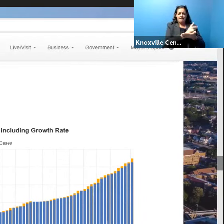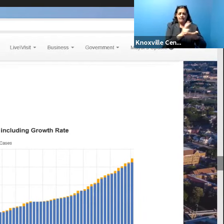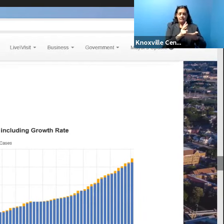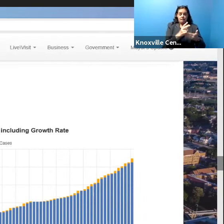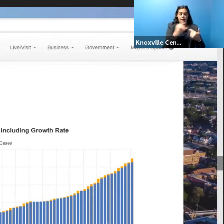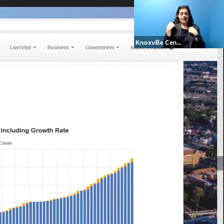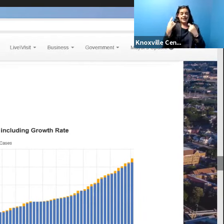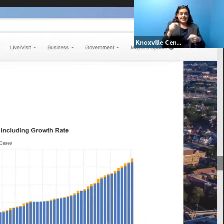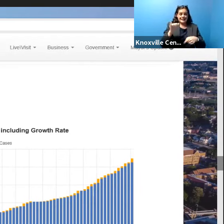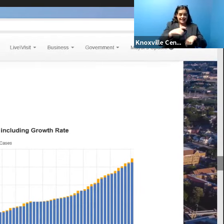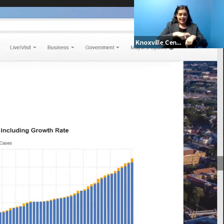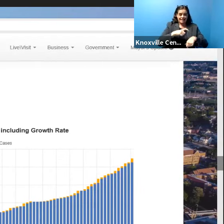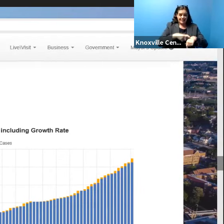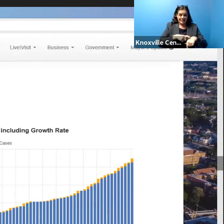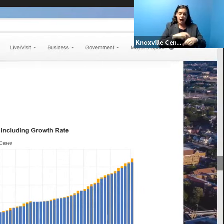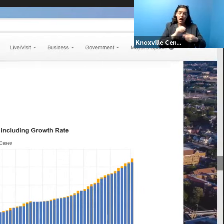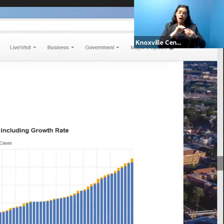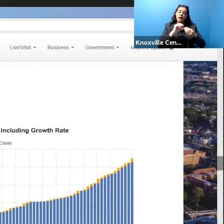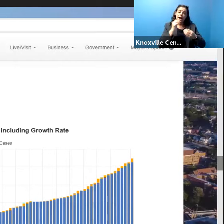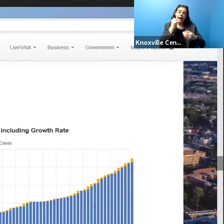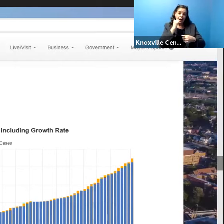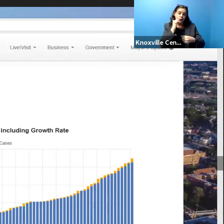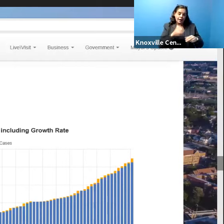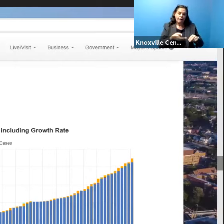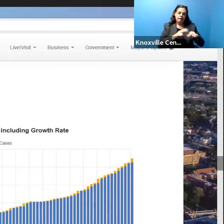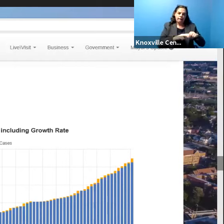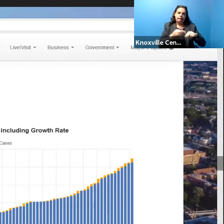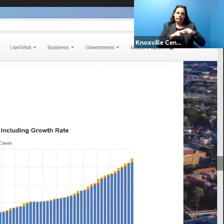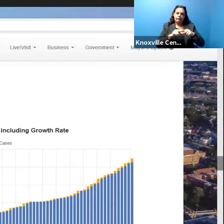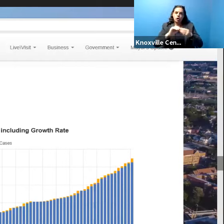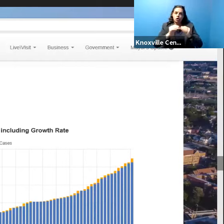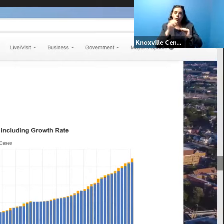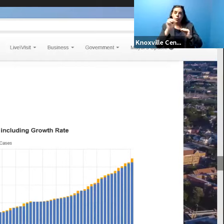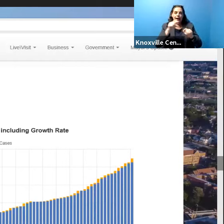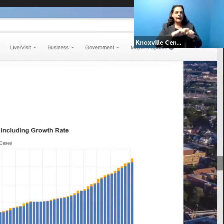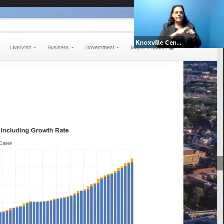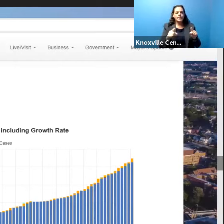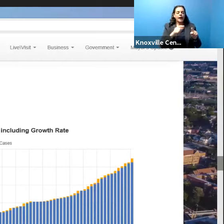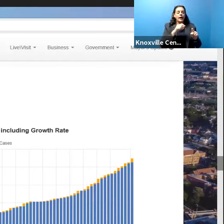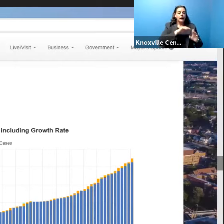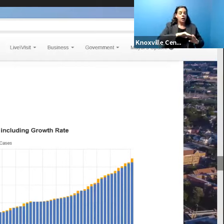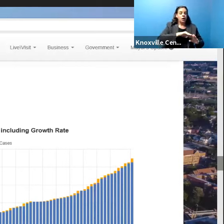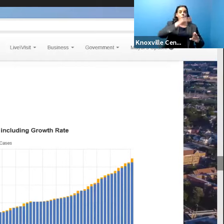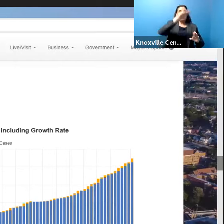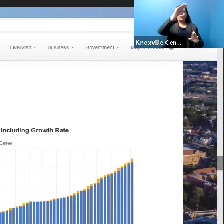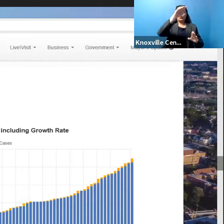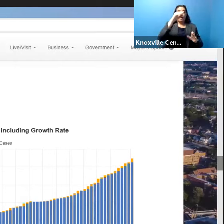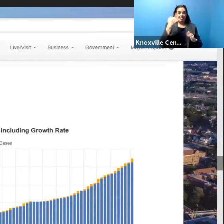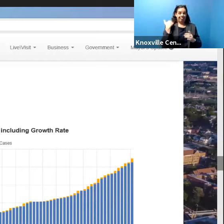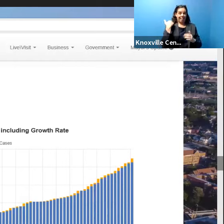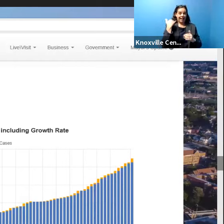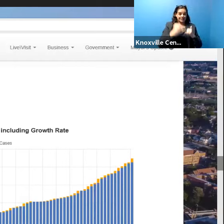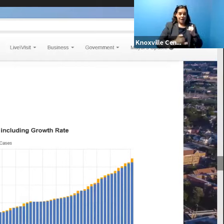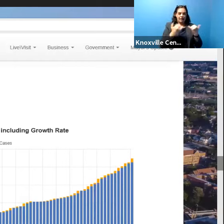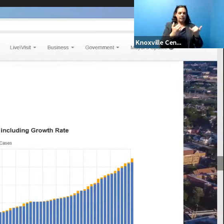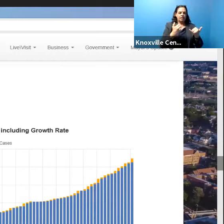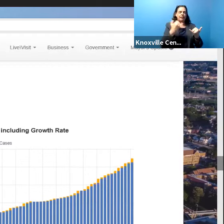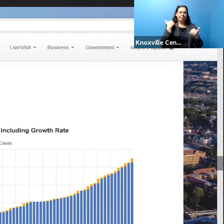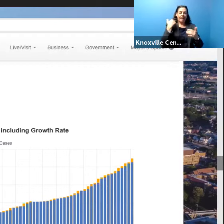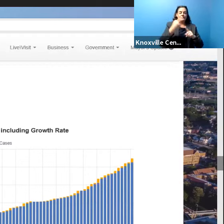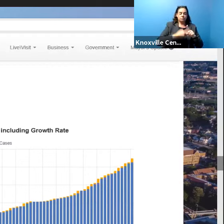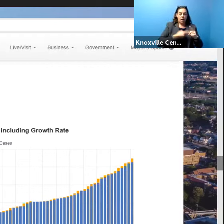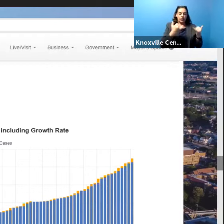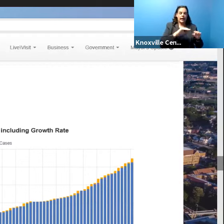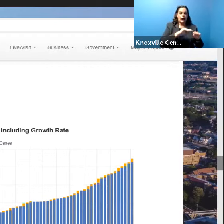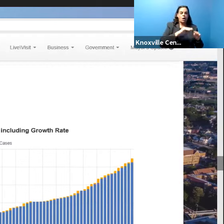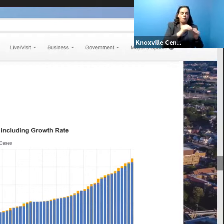counts have increased, but they are plateauing a bit from the sharp increases noted at the end of last month. This means we are seeing a